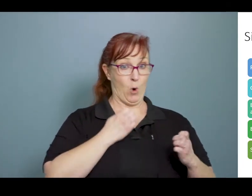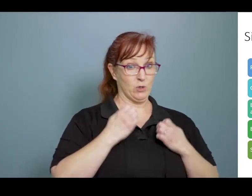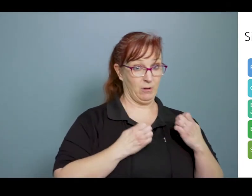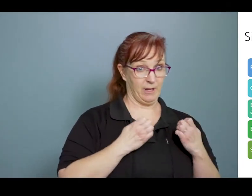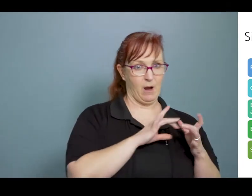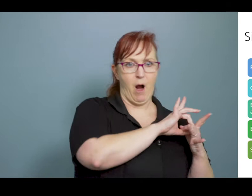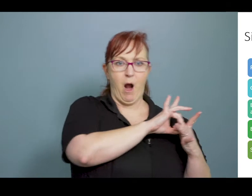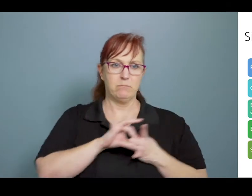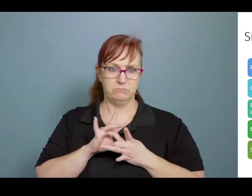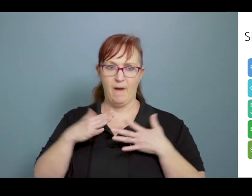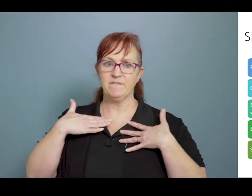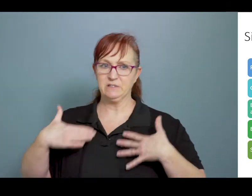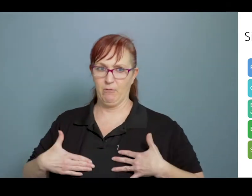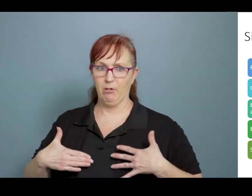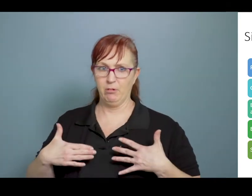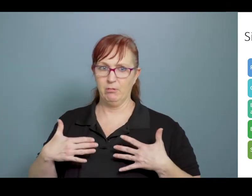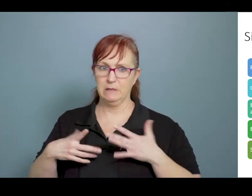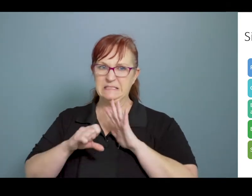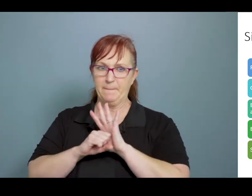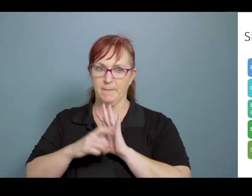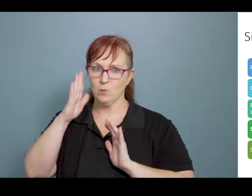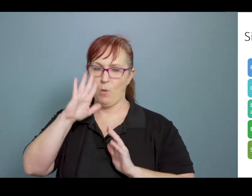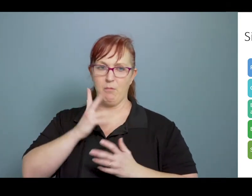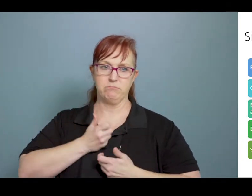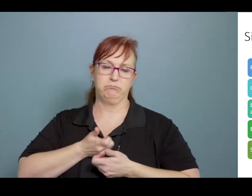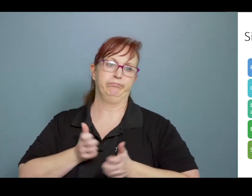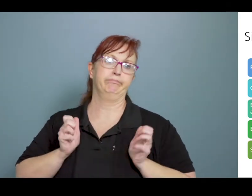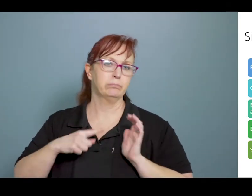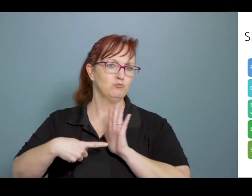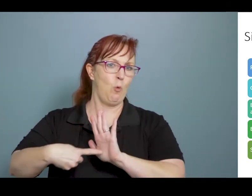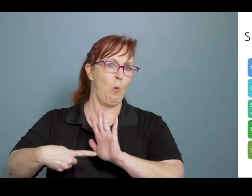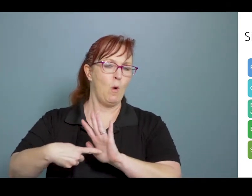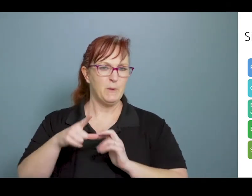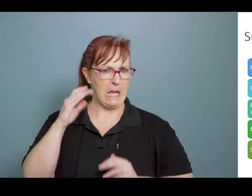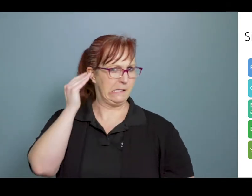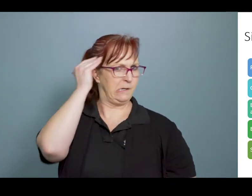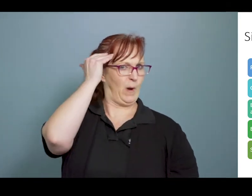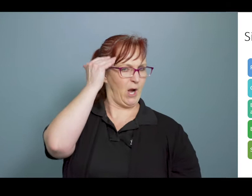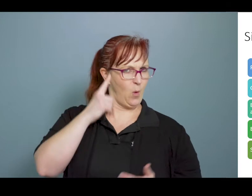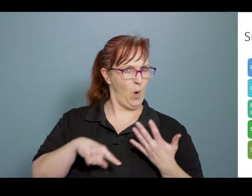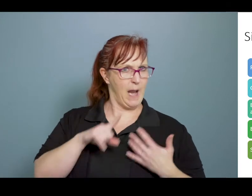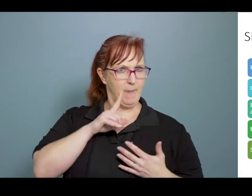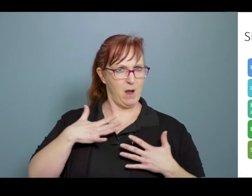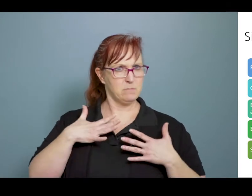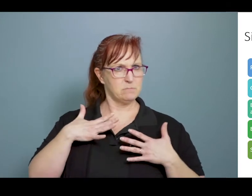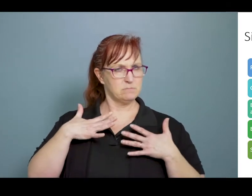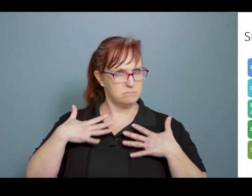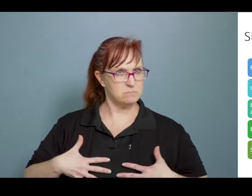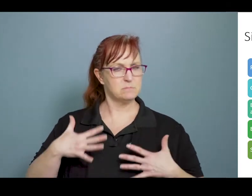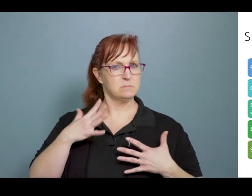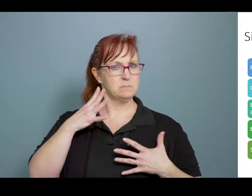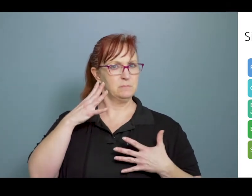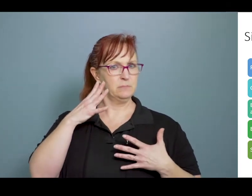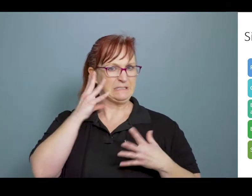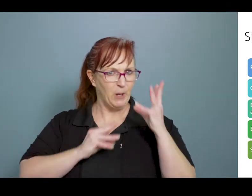physical symptoms. And so being conscious of what physical symptoms am I experiencing can